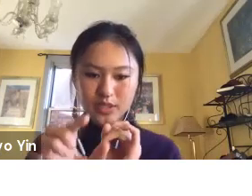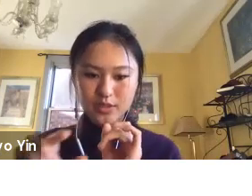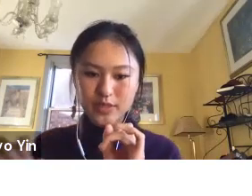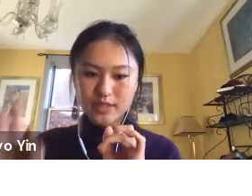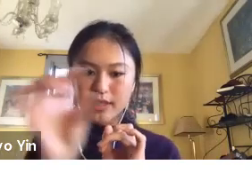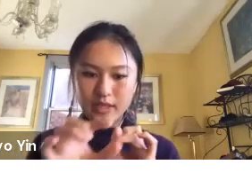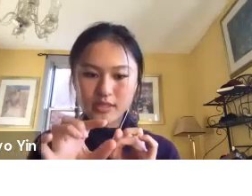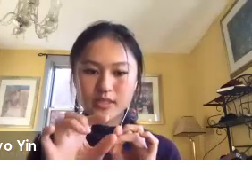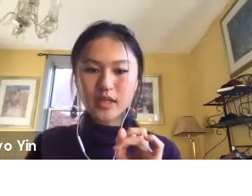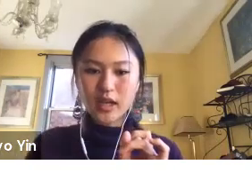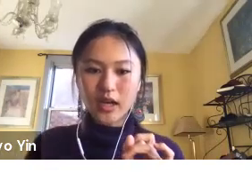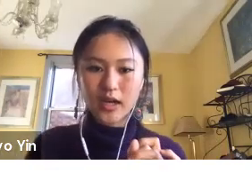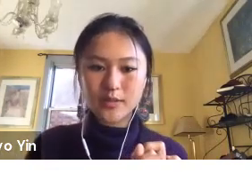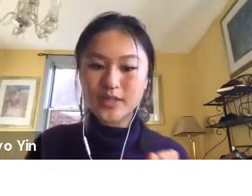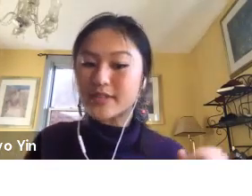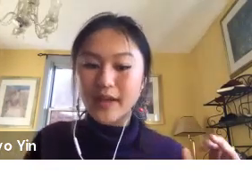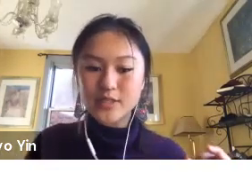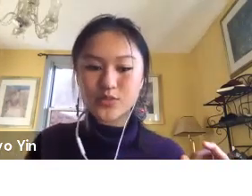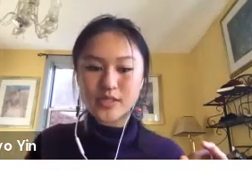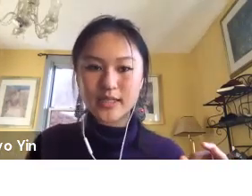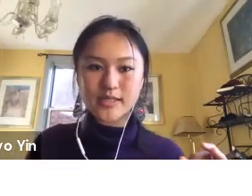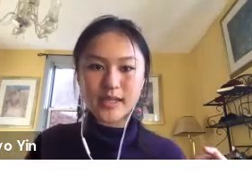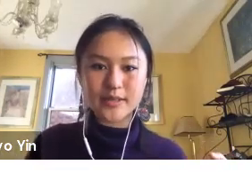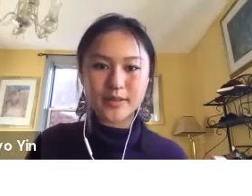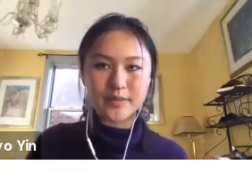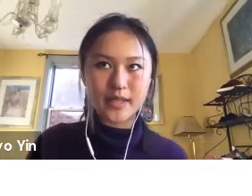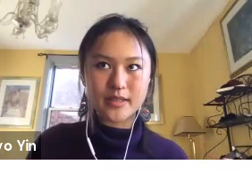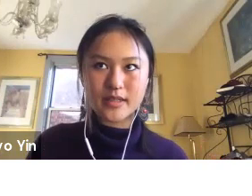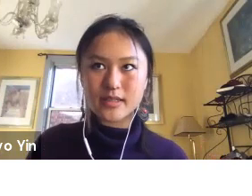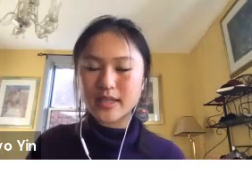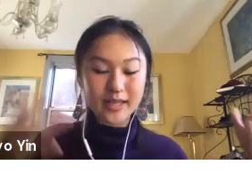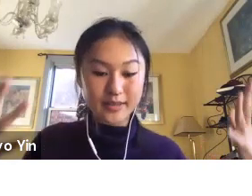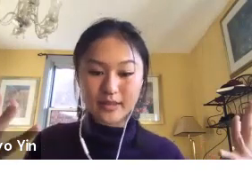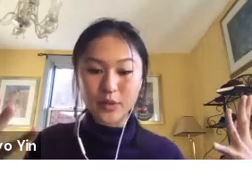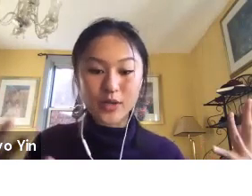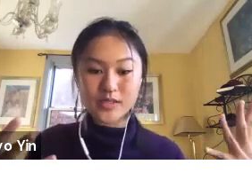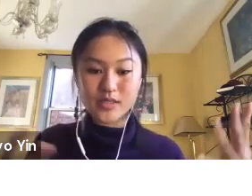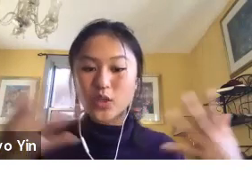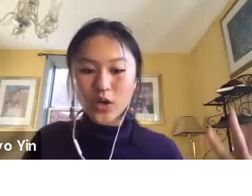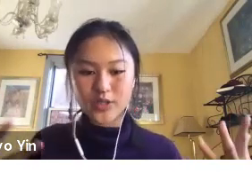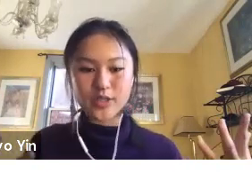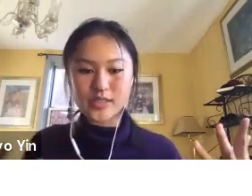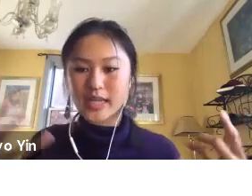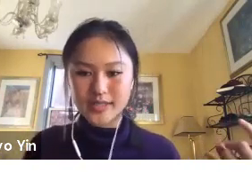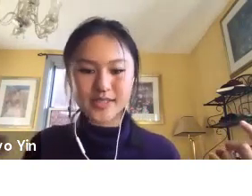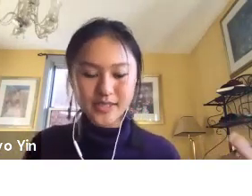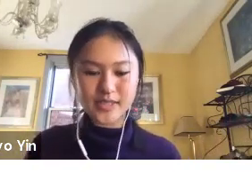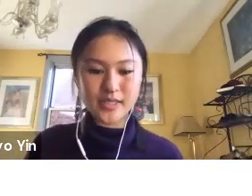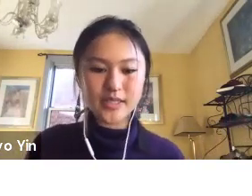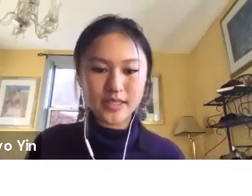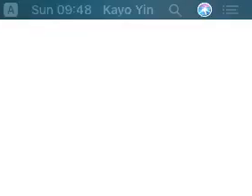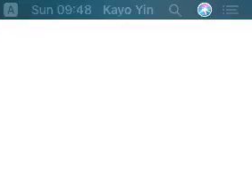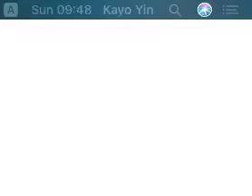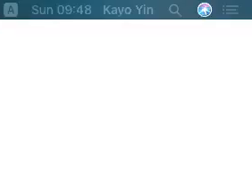like recurrent gates. So like the advantage is that like it can process longer